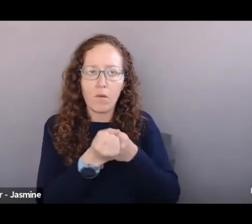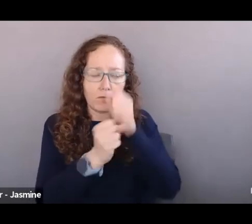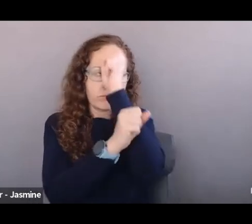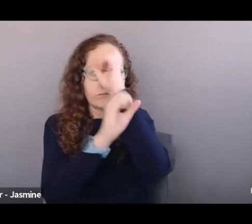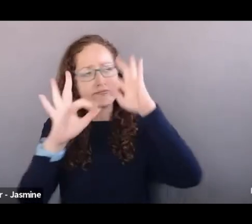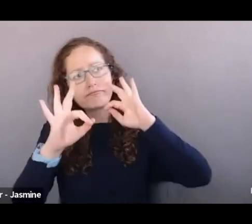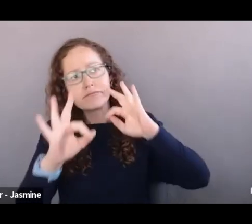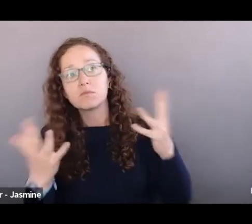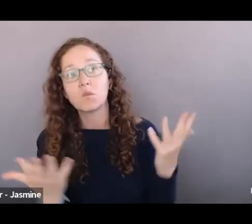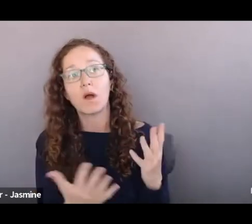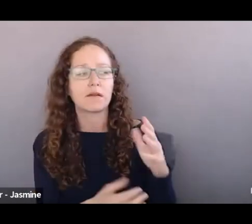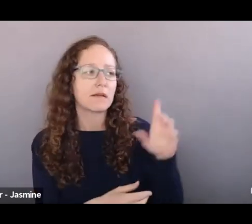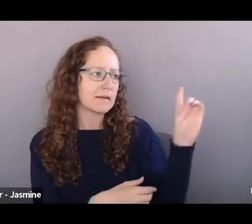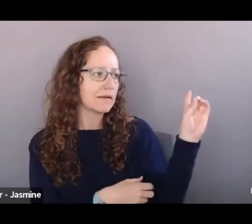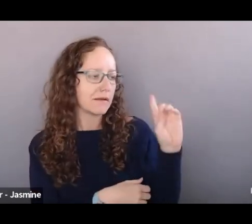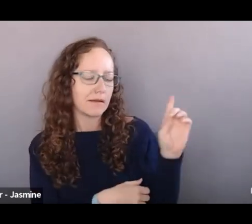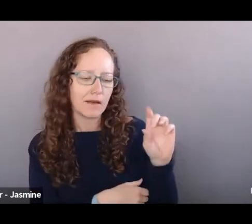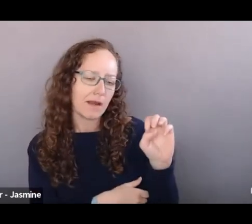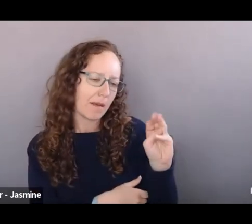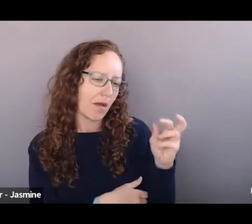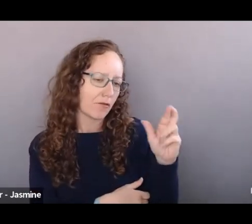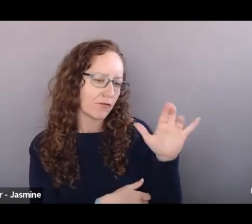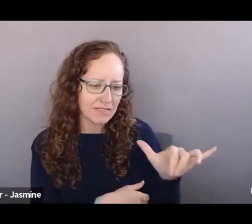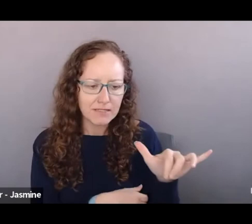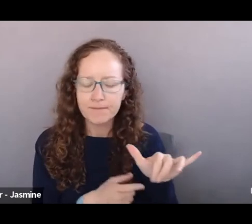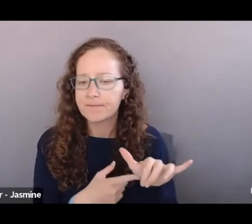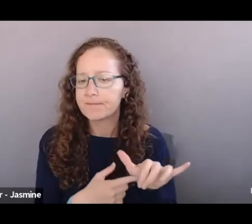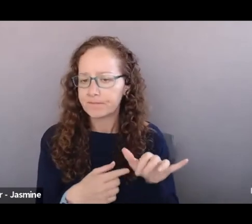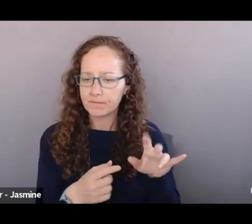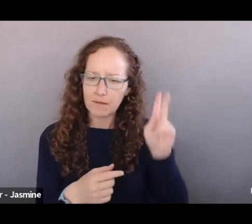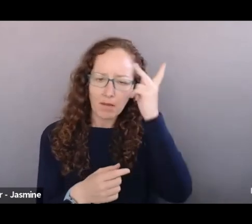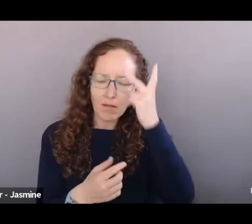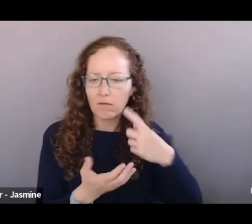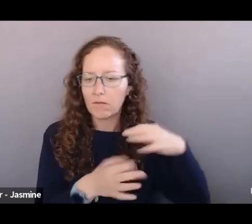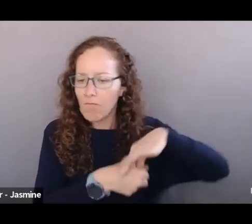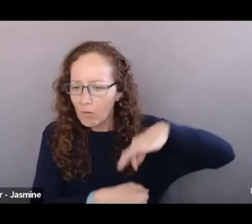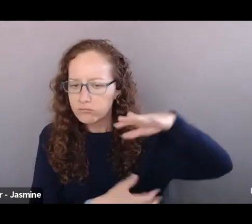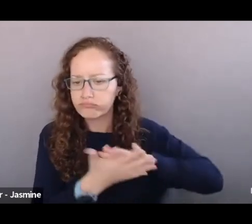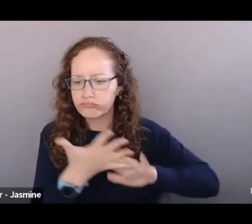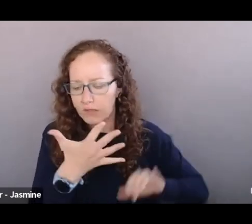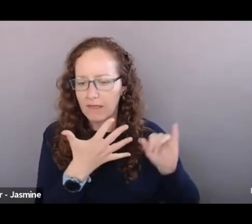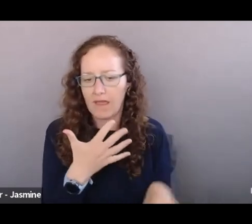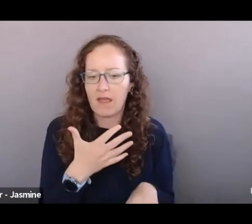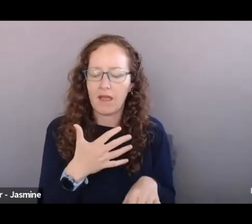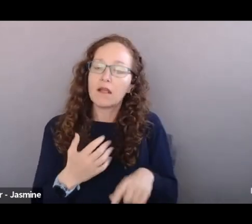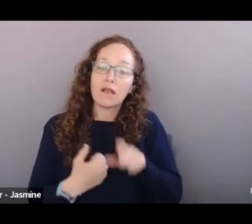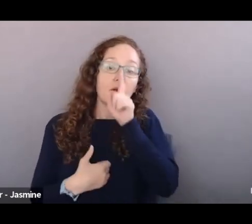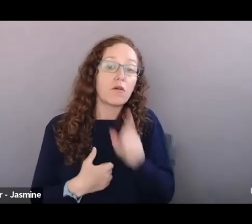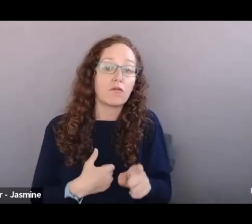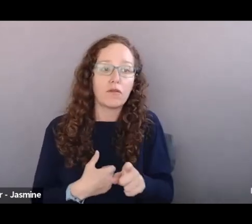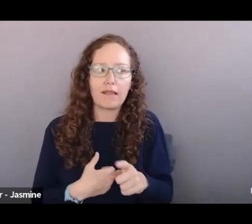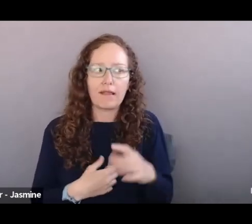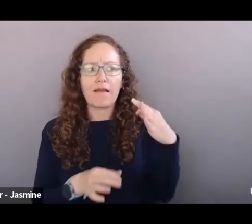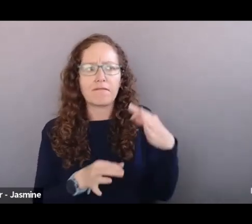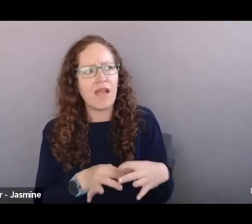supreme force in the world, a faith that could move mountains. I was born to